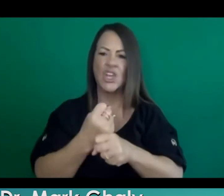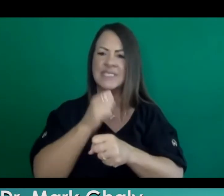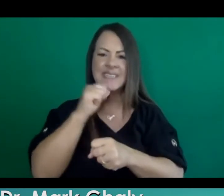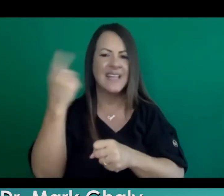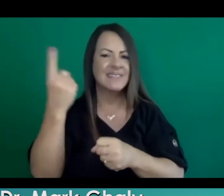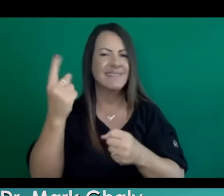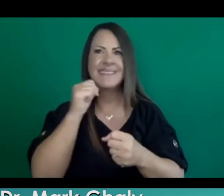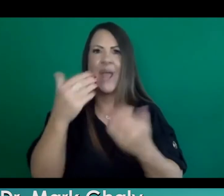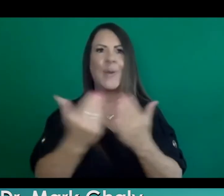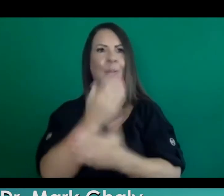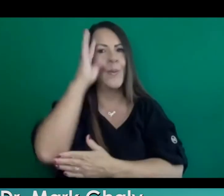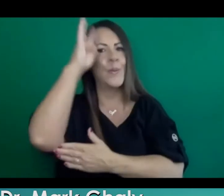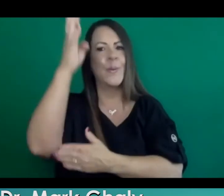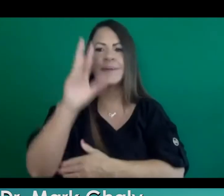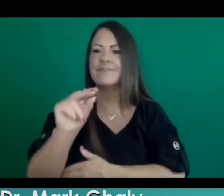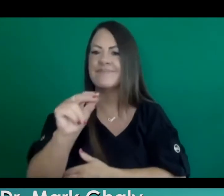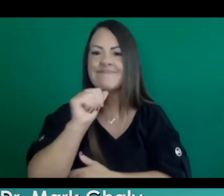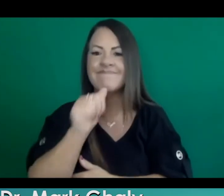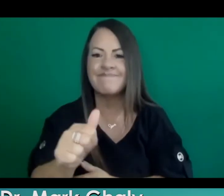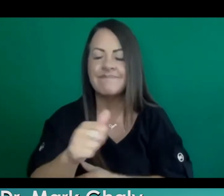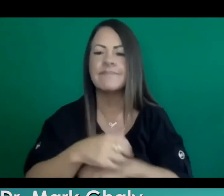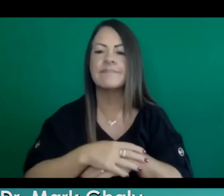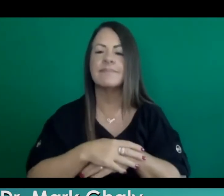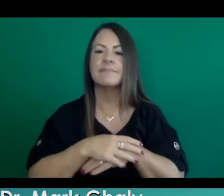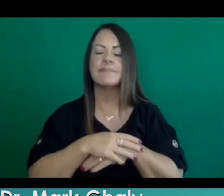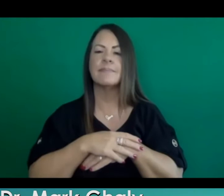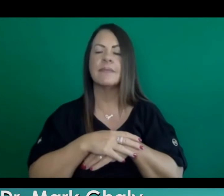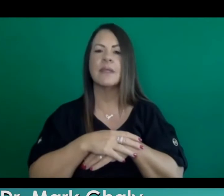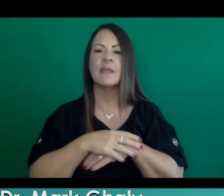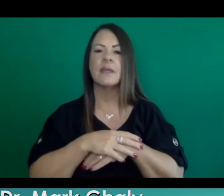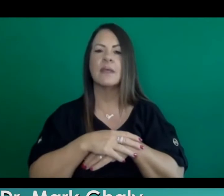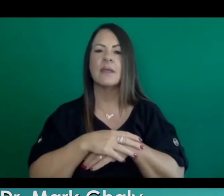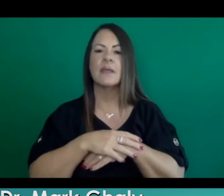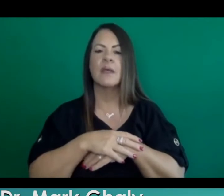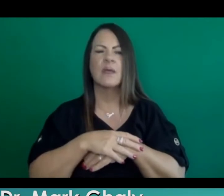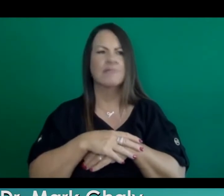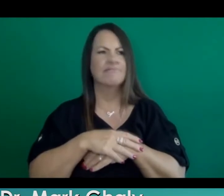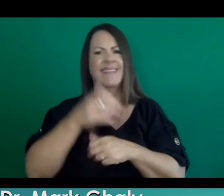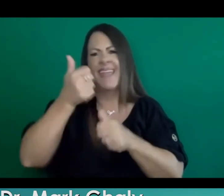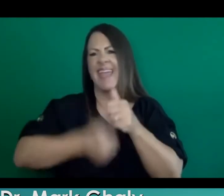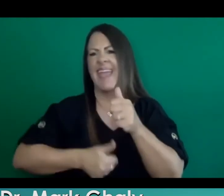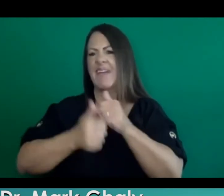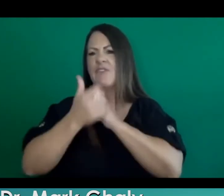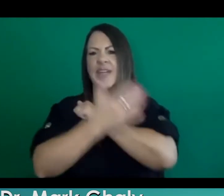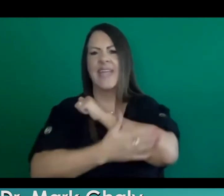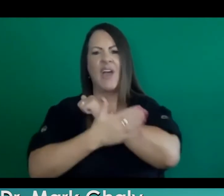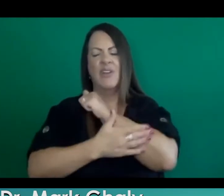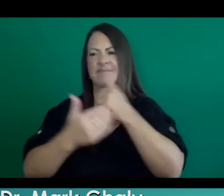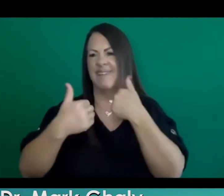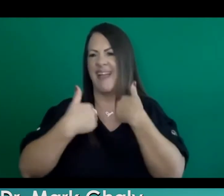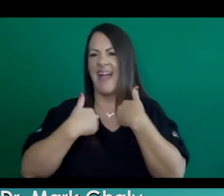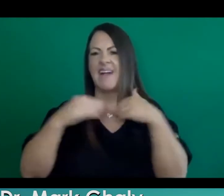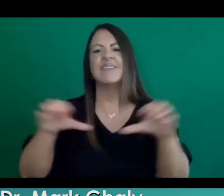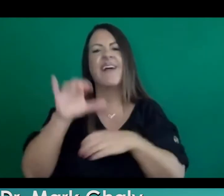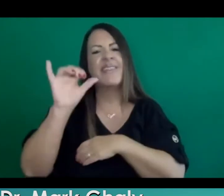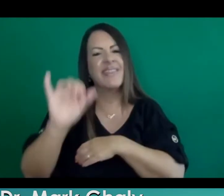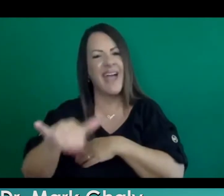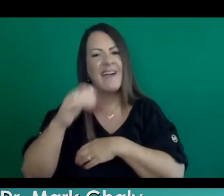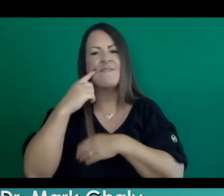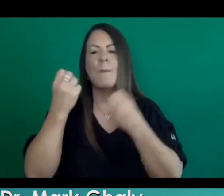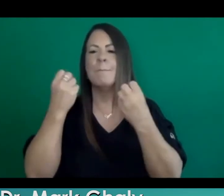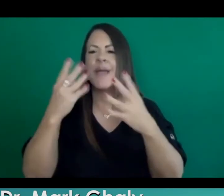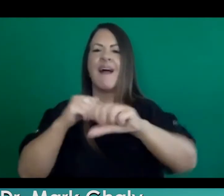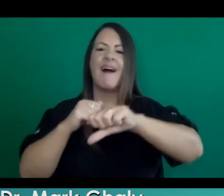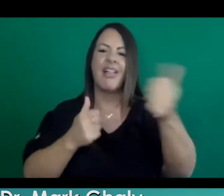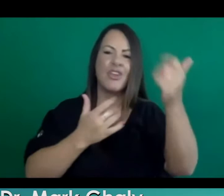something that we sort of brought together just for COVID. Counties have been doing this for decades. Internationally,